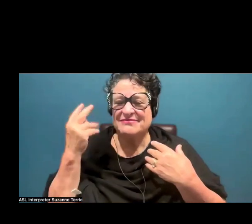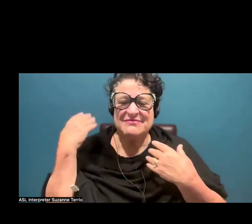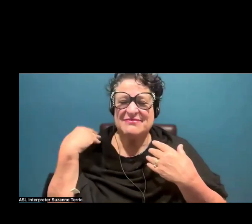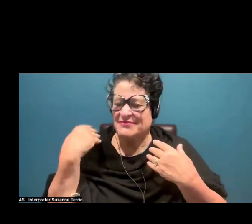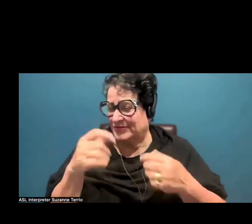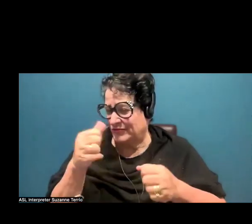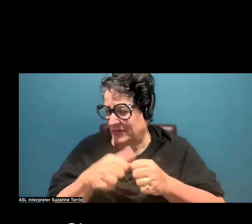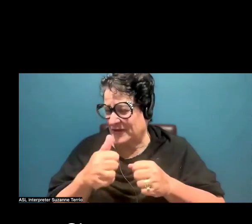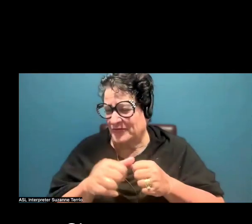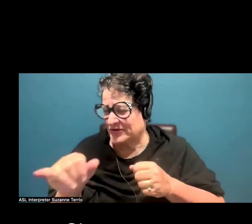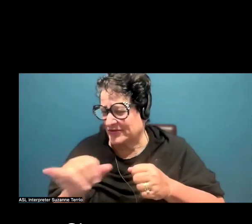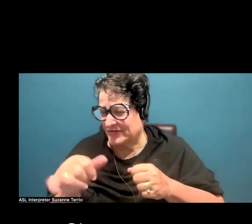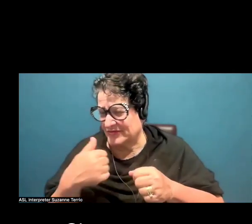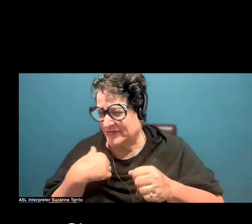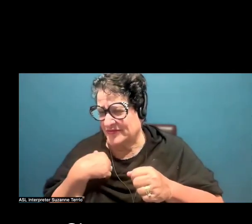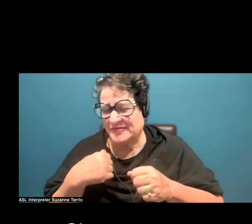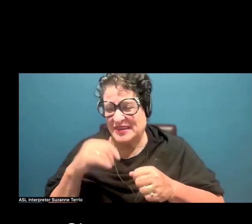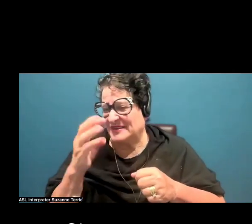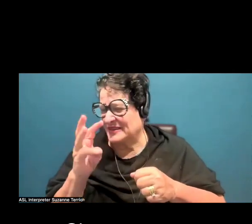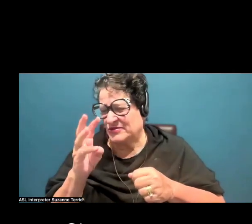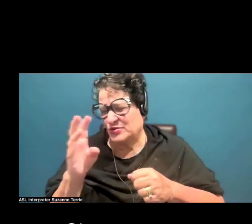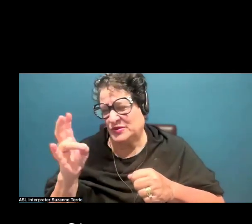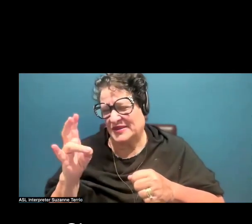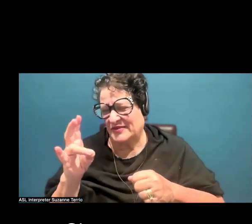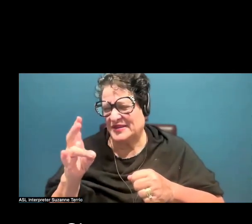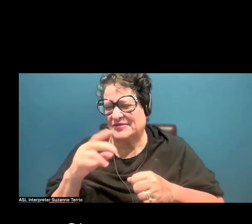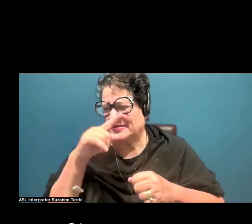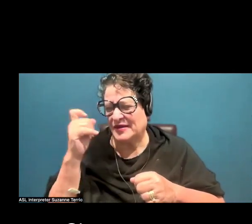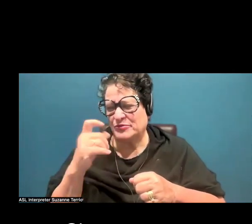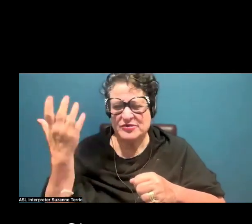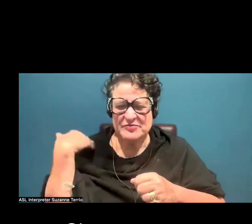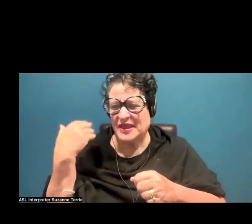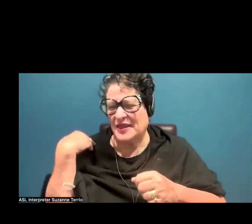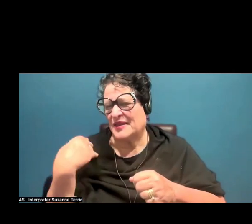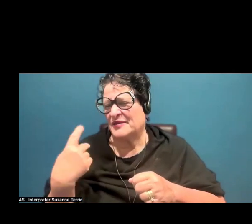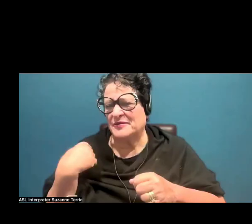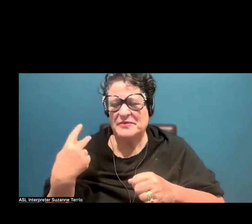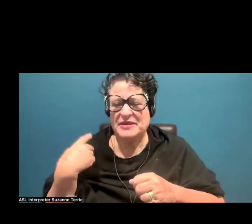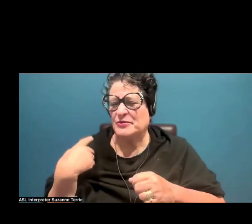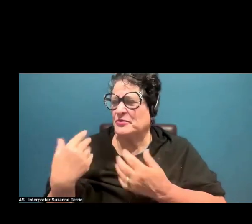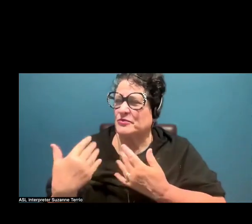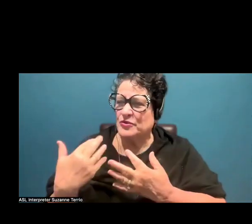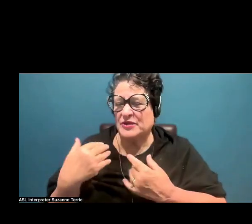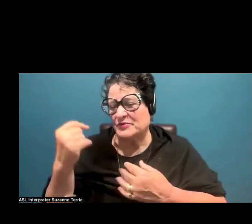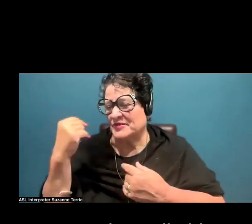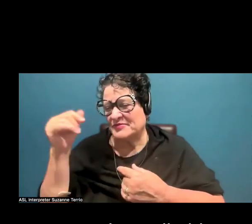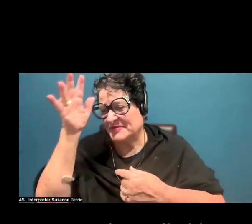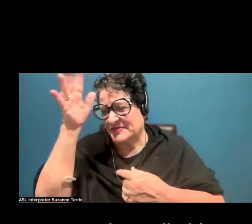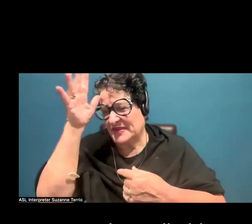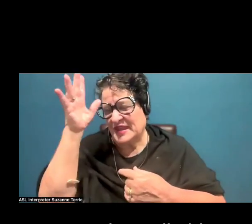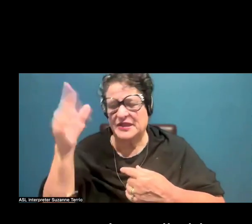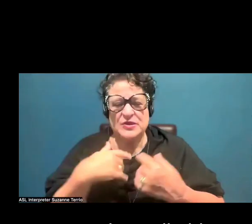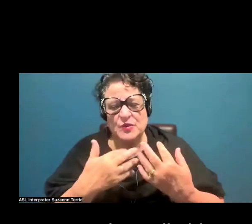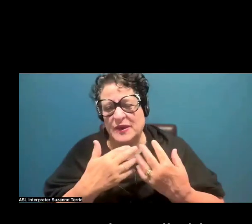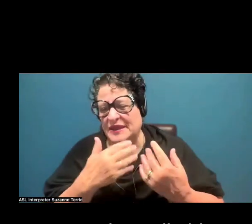same thing I am? 6 or 7 summers back, me waiting in the shade with my dad to meet mom after her shift at the lodge front desk. Jane